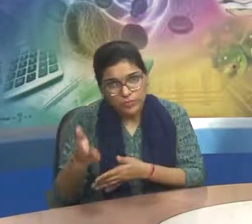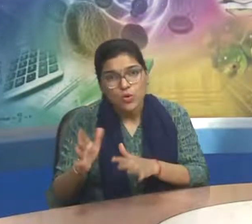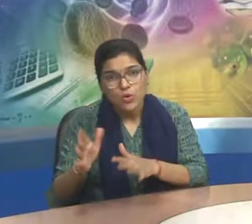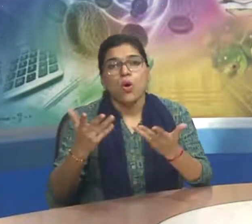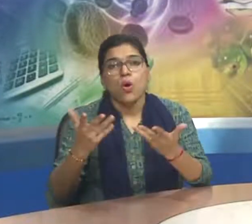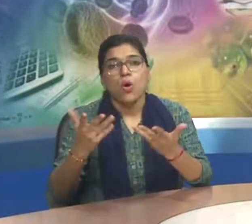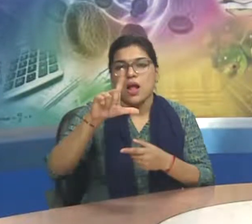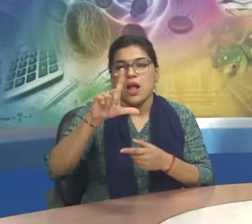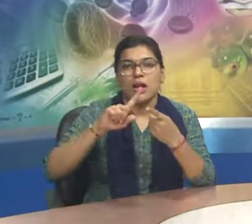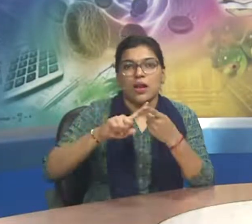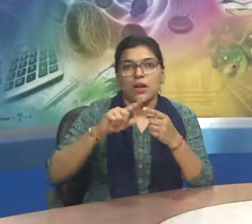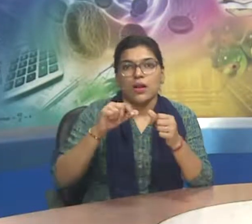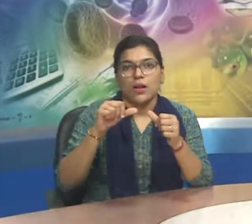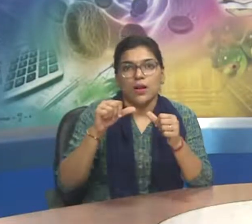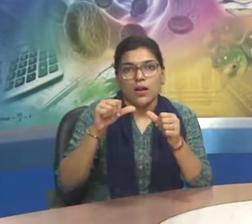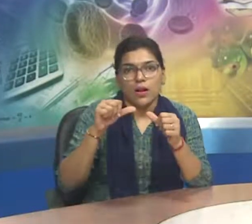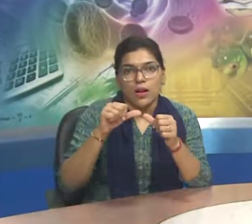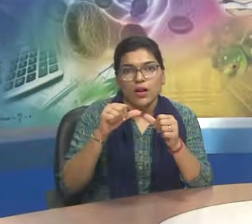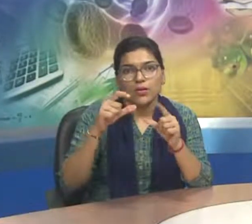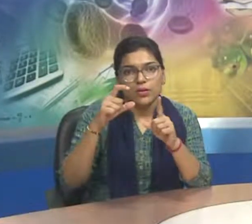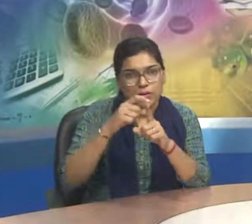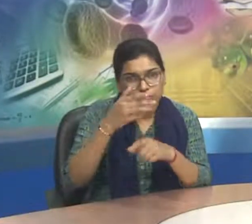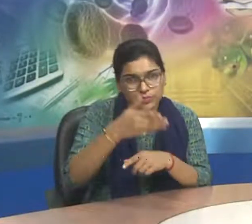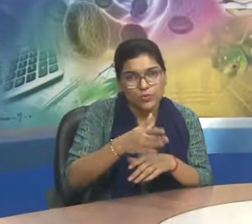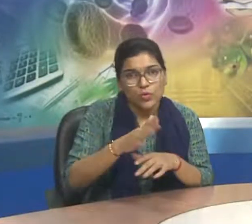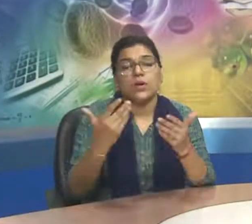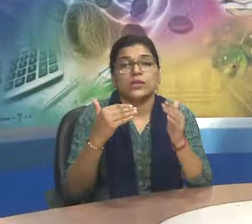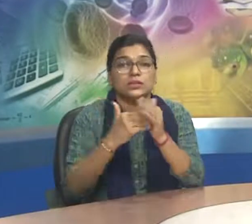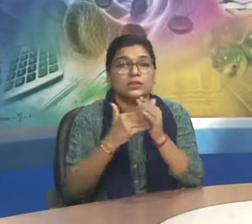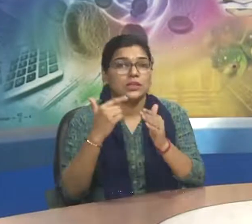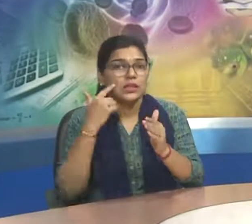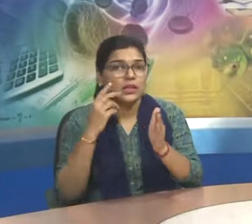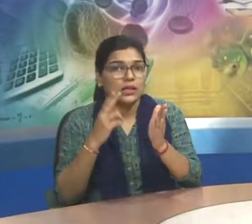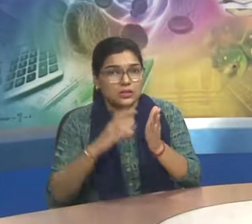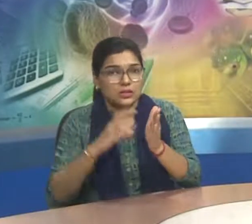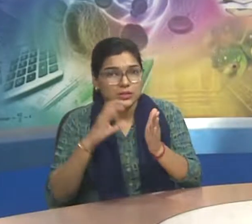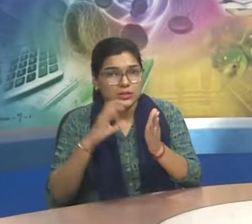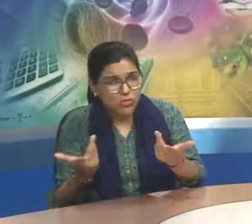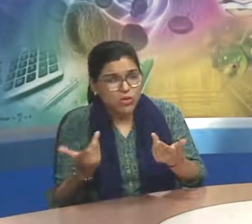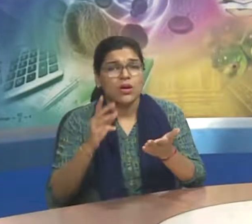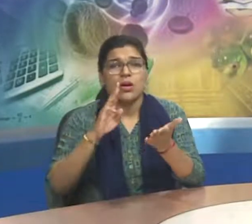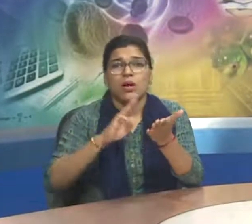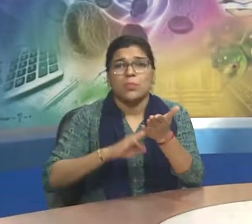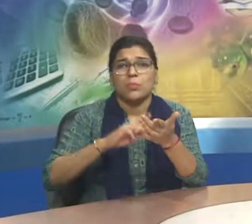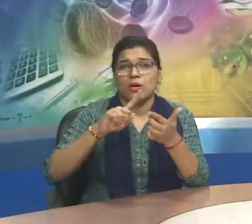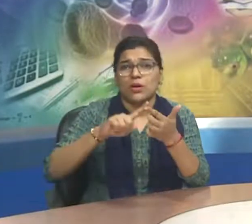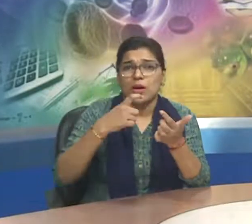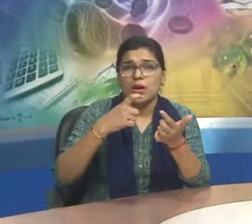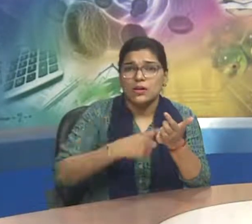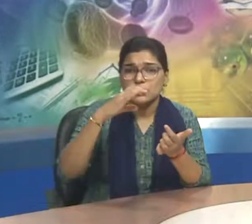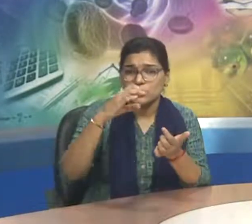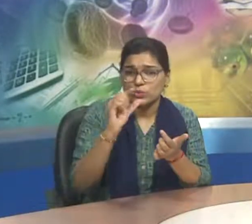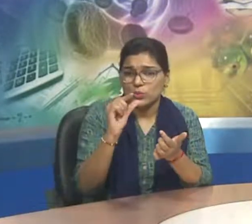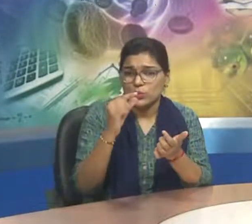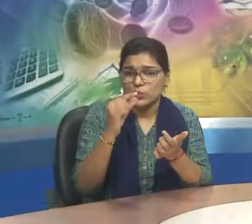There are different kinds of metals which we get from inside the